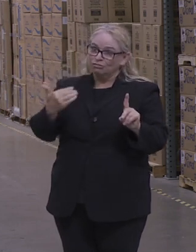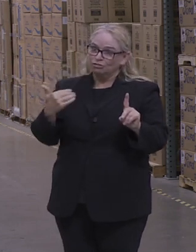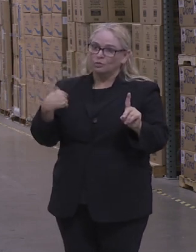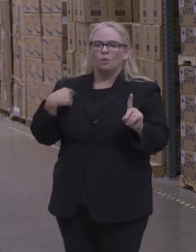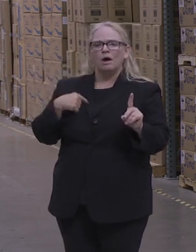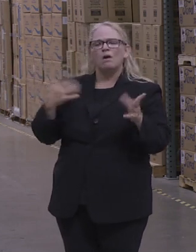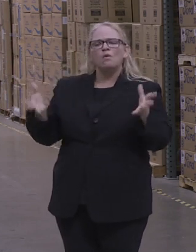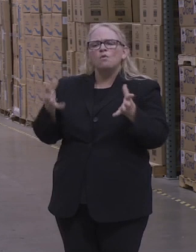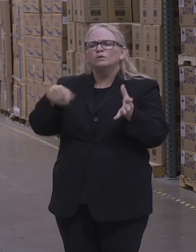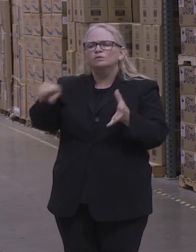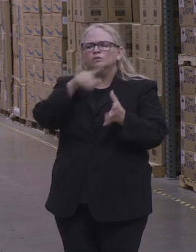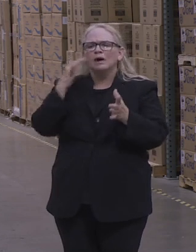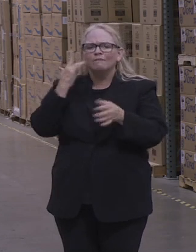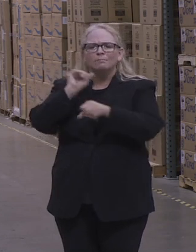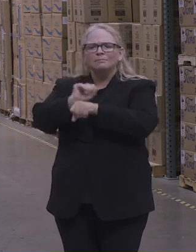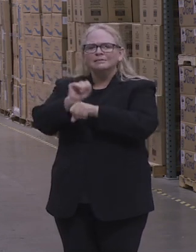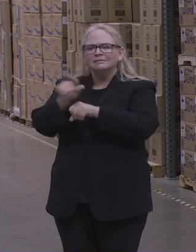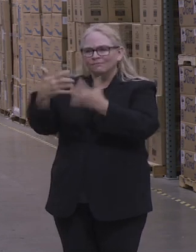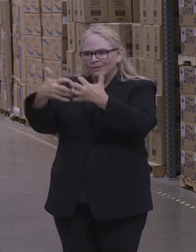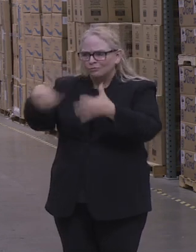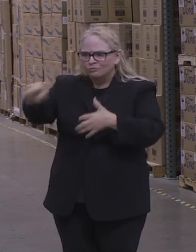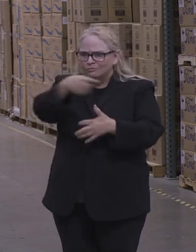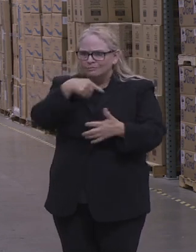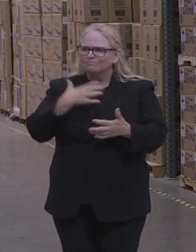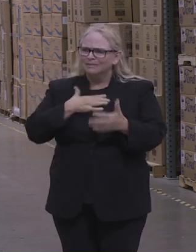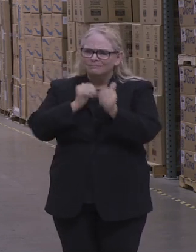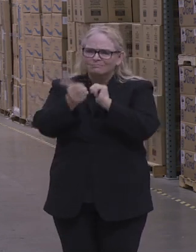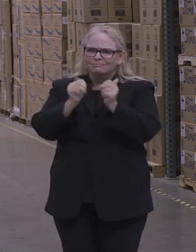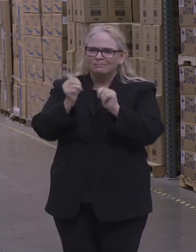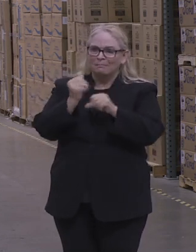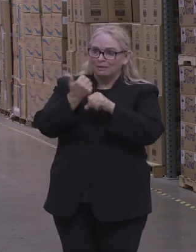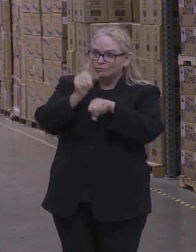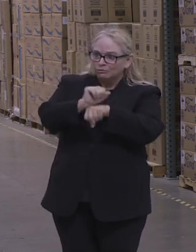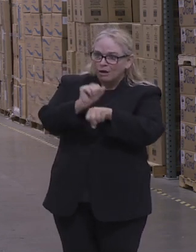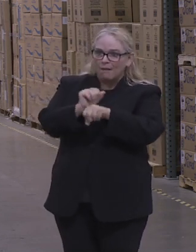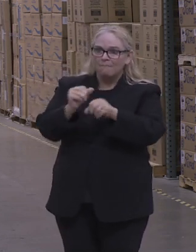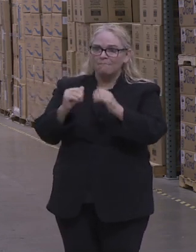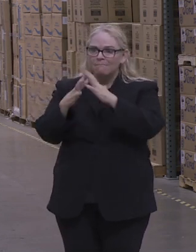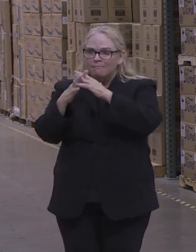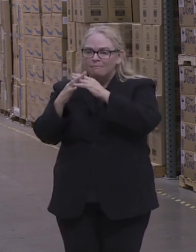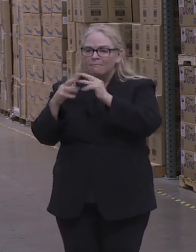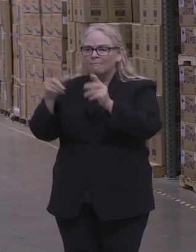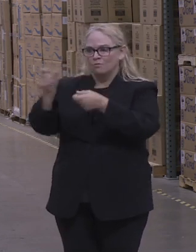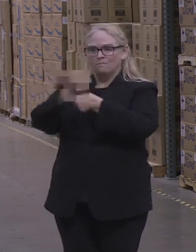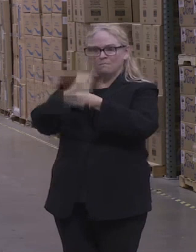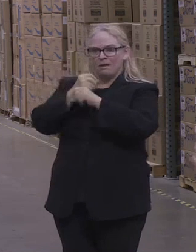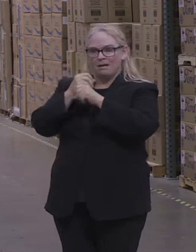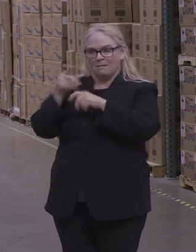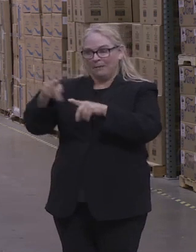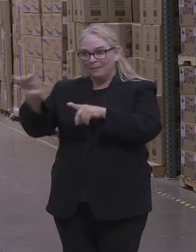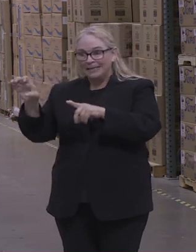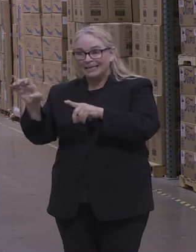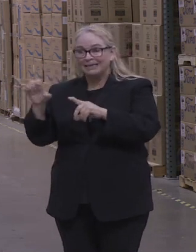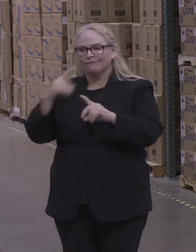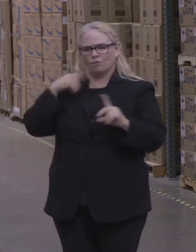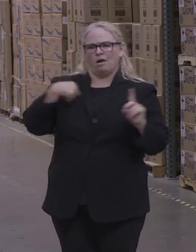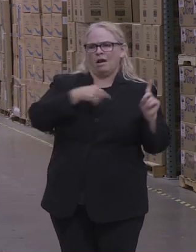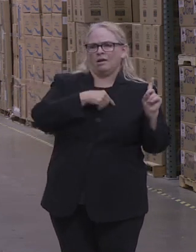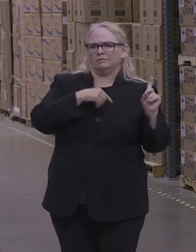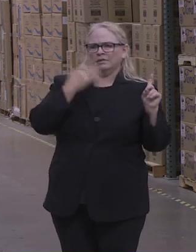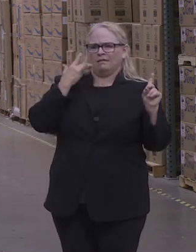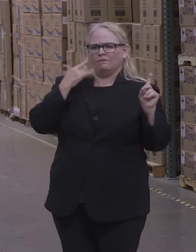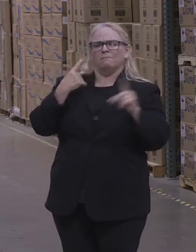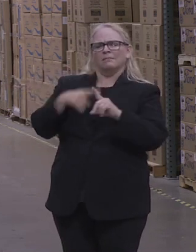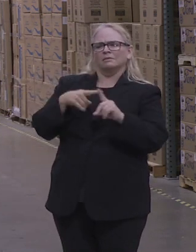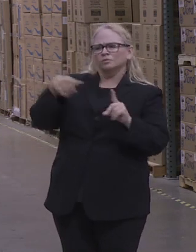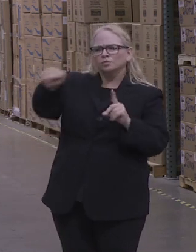manufacturers creating California-based jobs, developing PPE for Californians, and we hope for the nation,